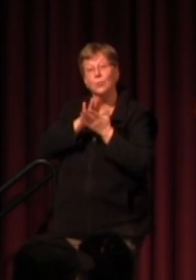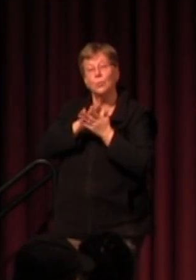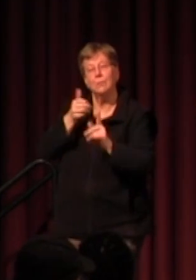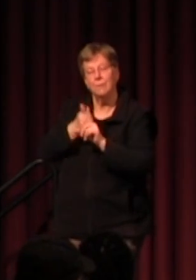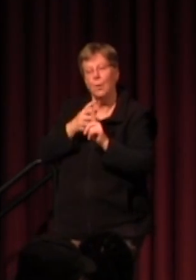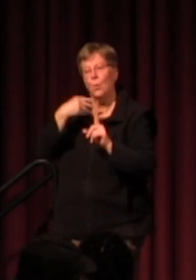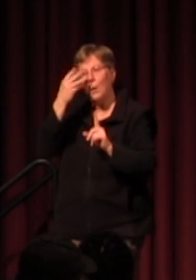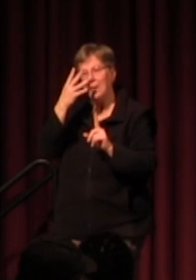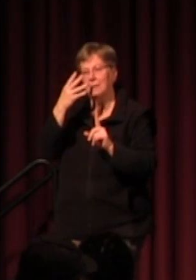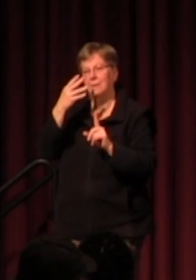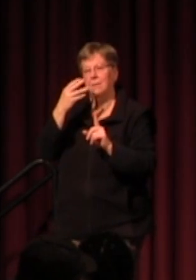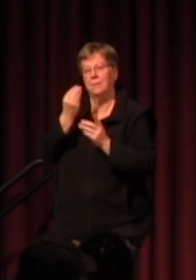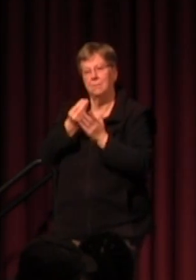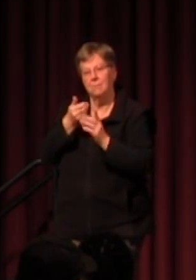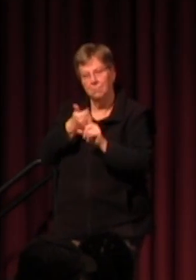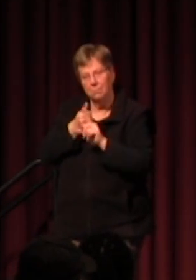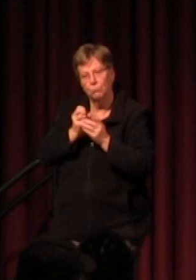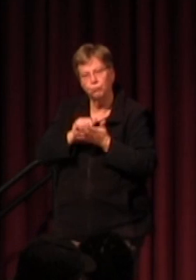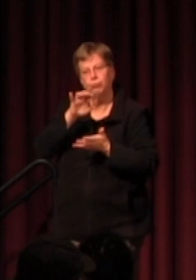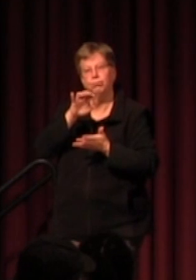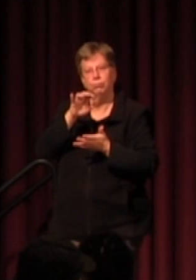class.